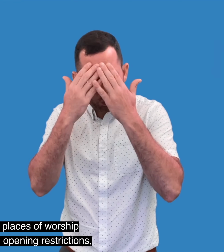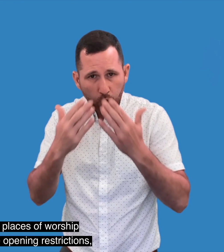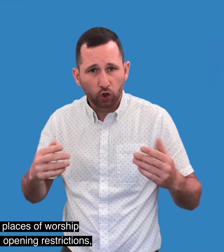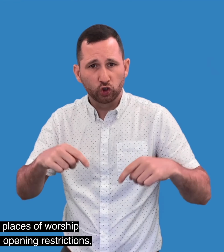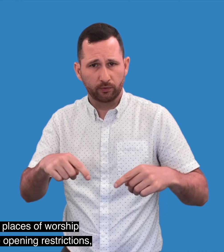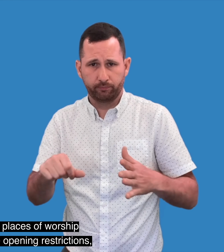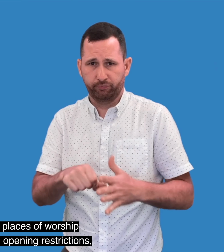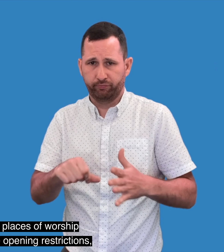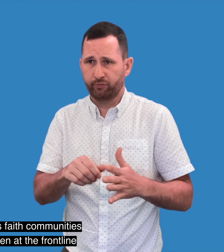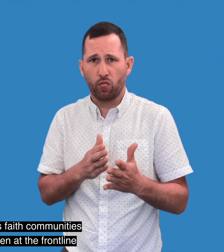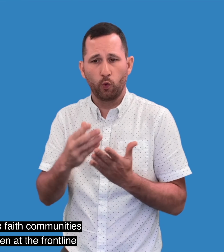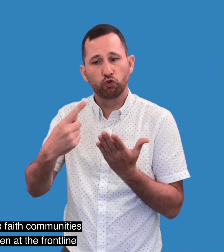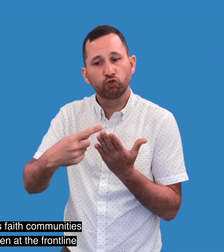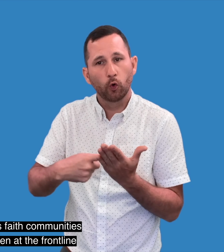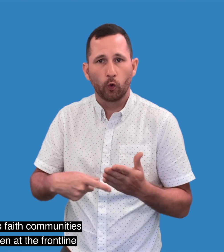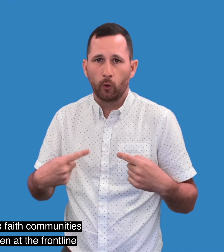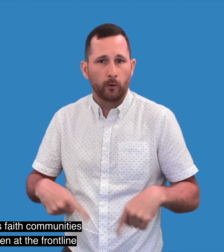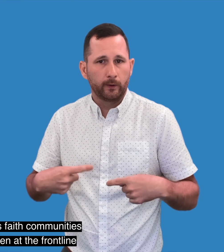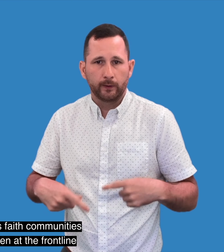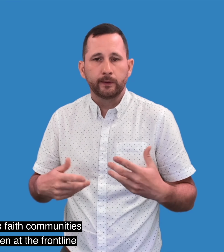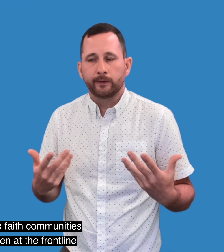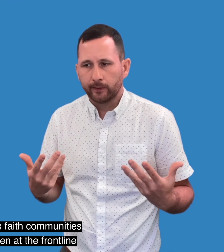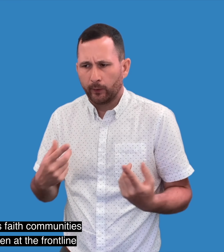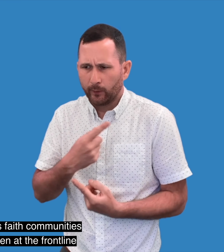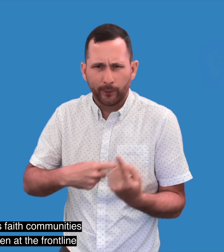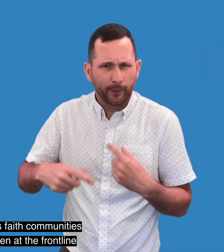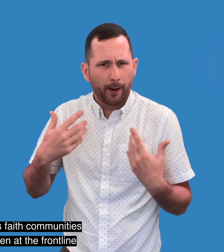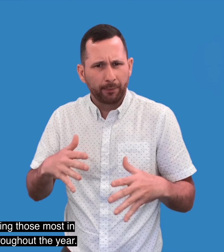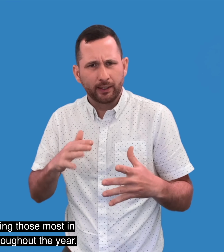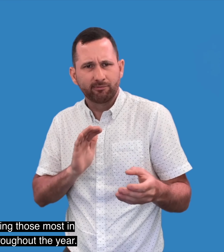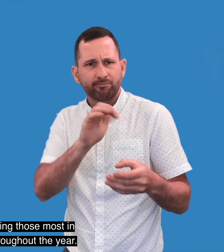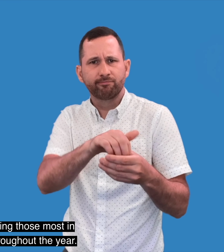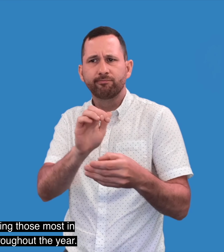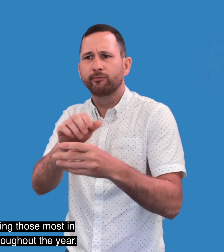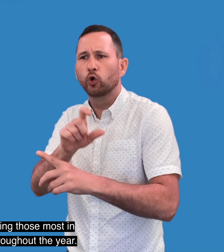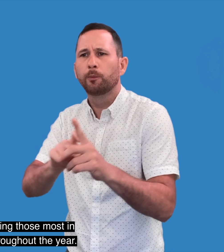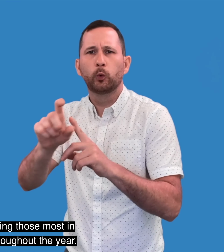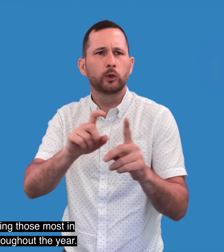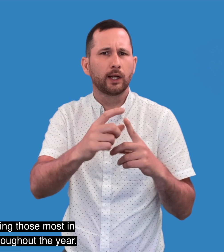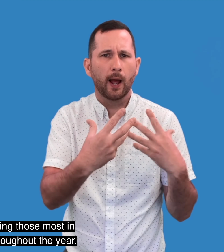huge opening restrictions, our city's faith and communities have been at the front line of helping those most in need throughout the